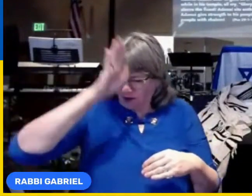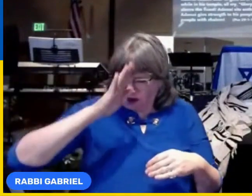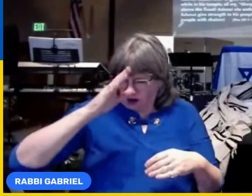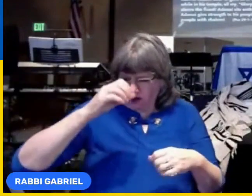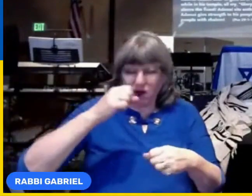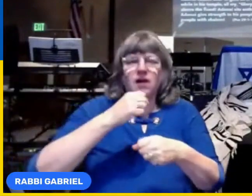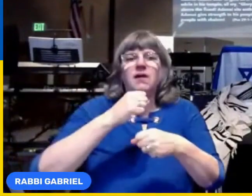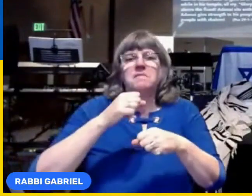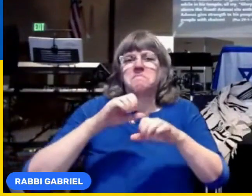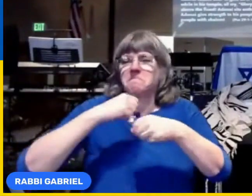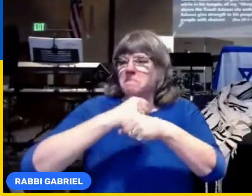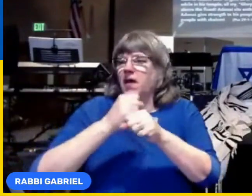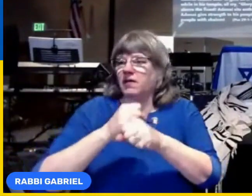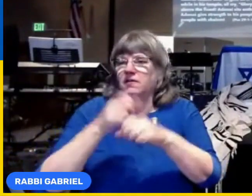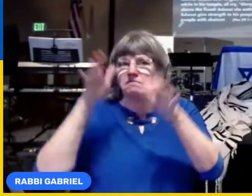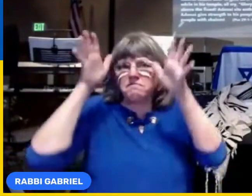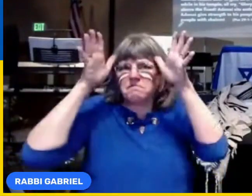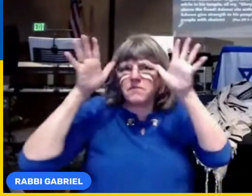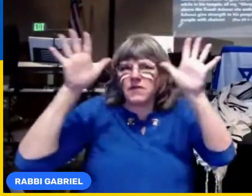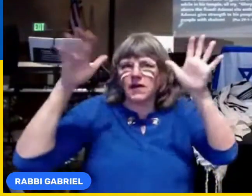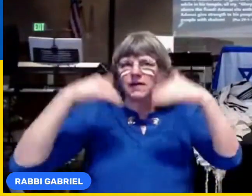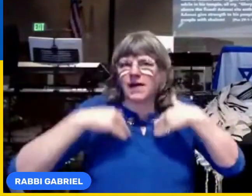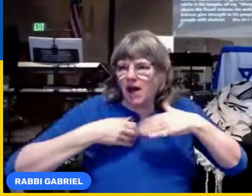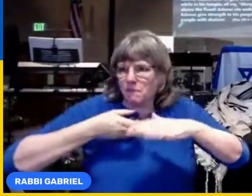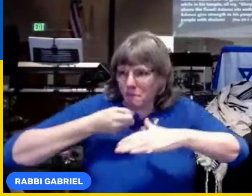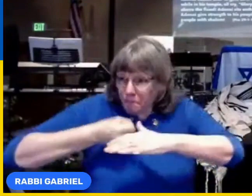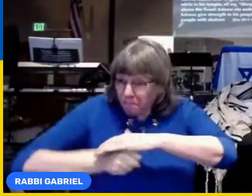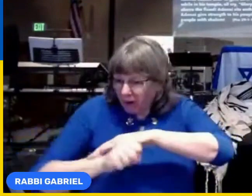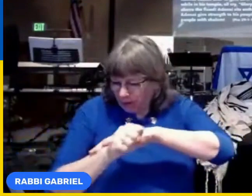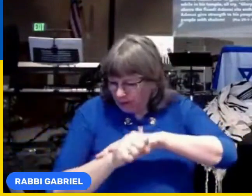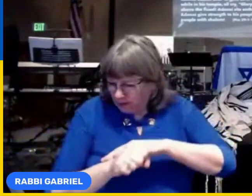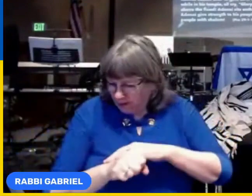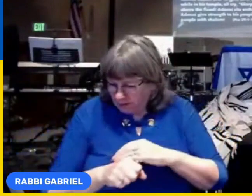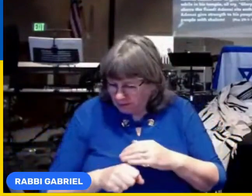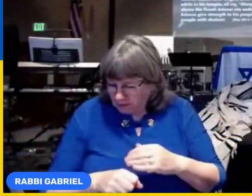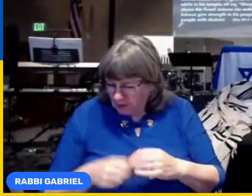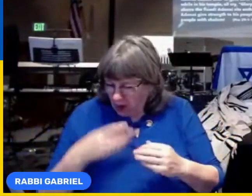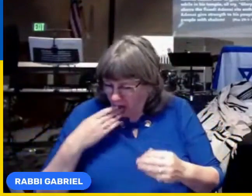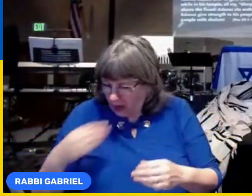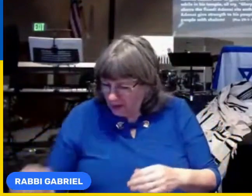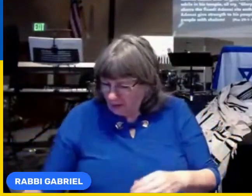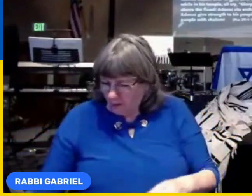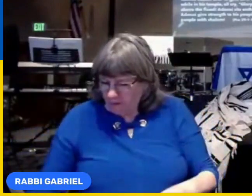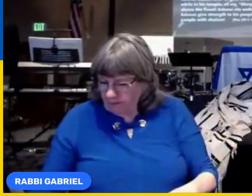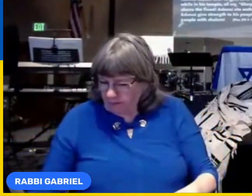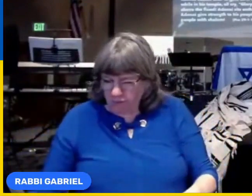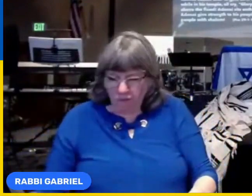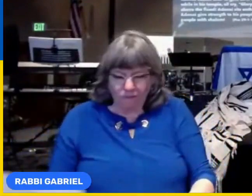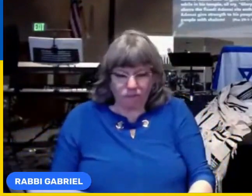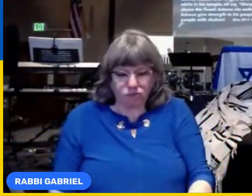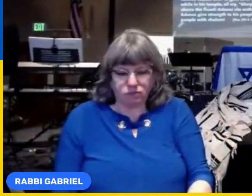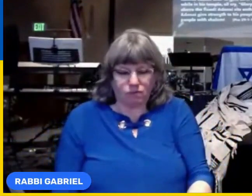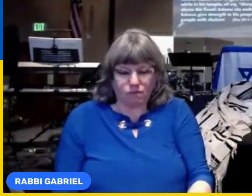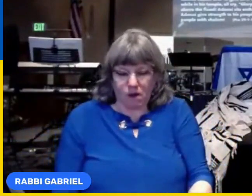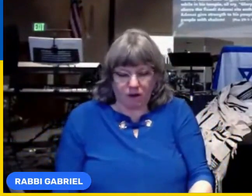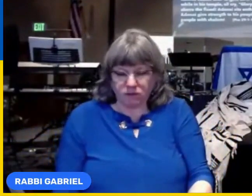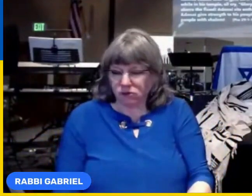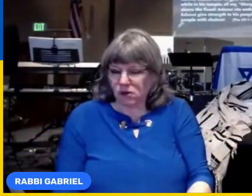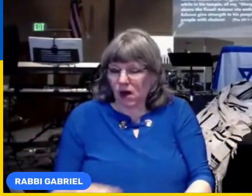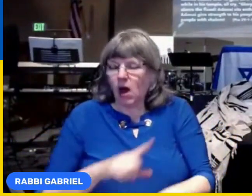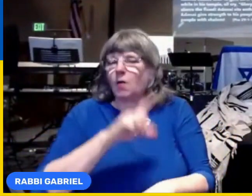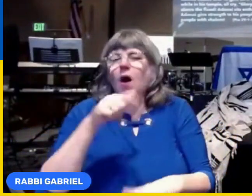causes deer to give birth and strips the forest bare. Once in his temple, all cry,